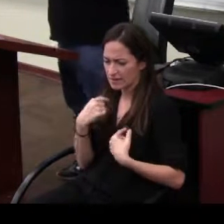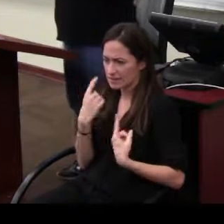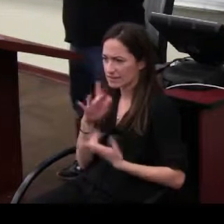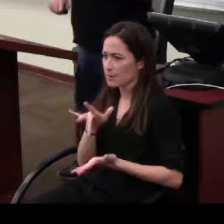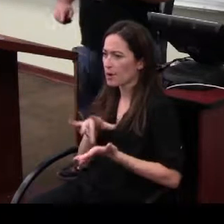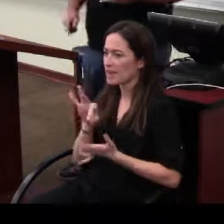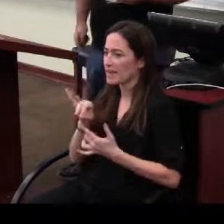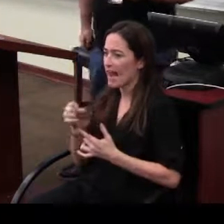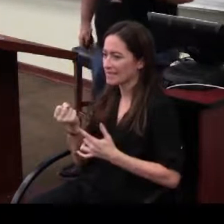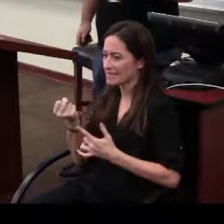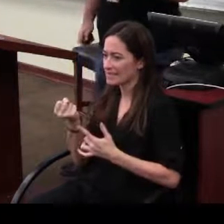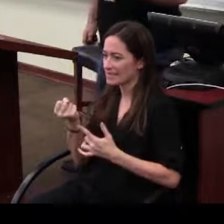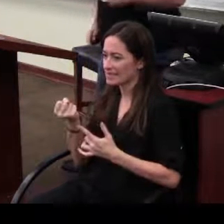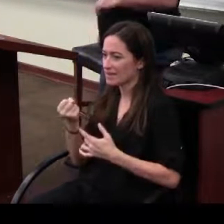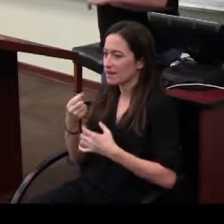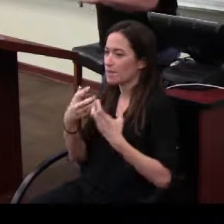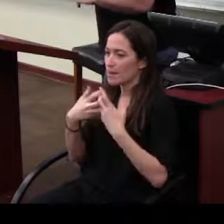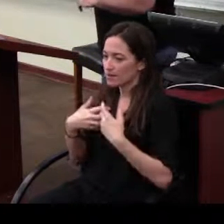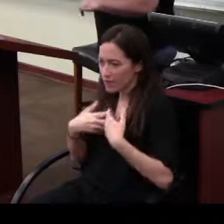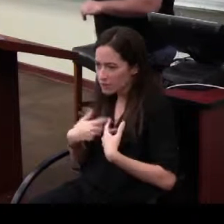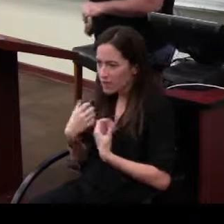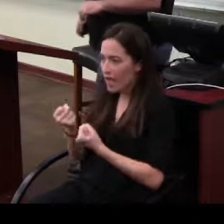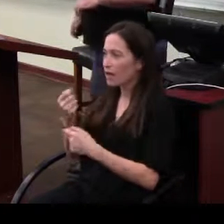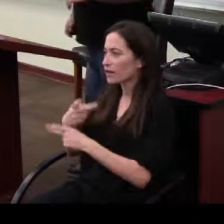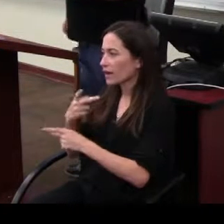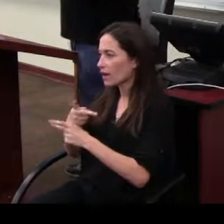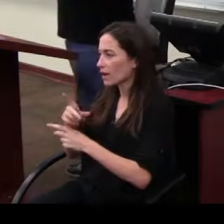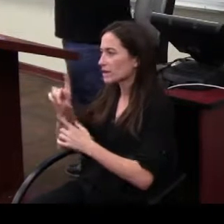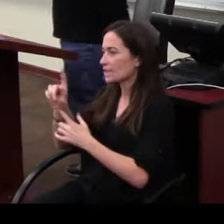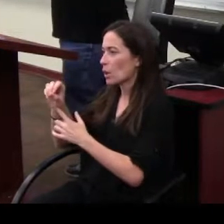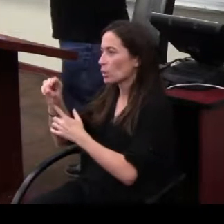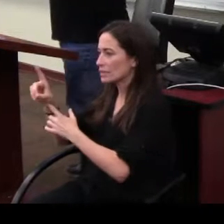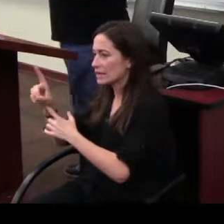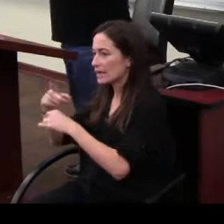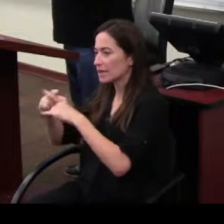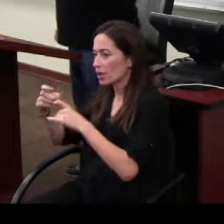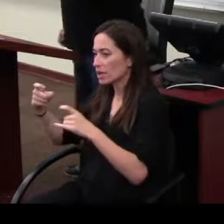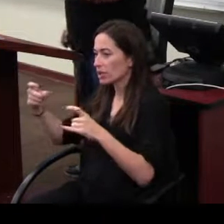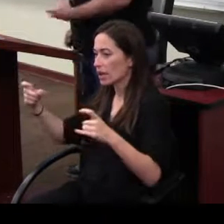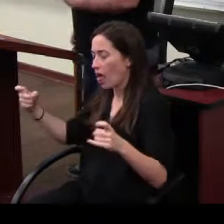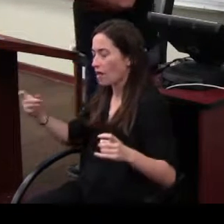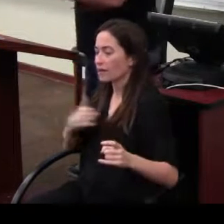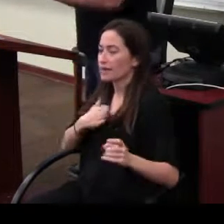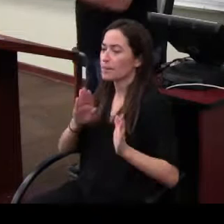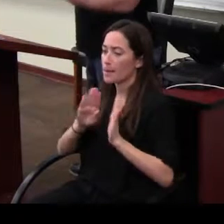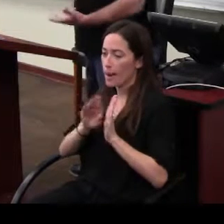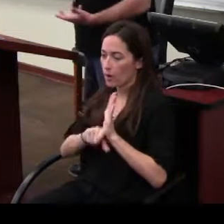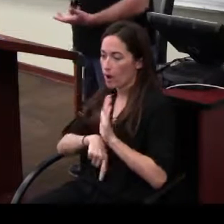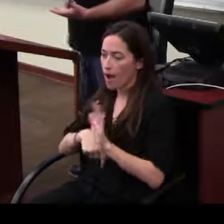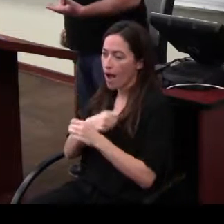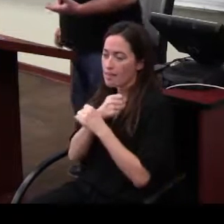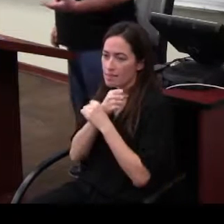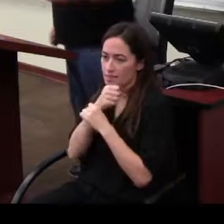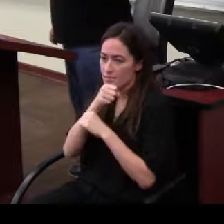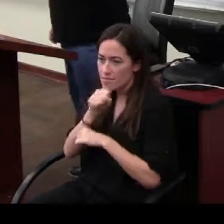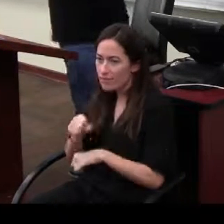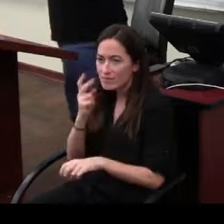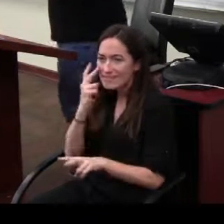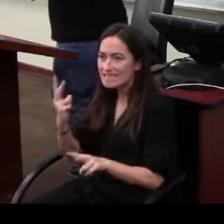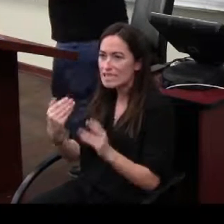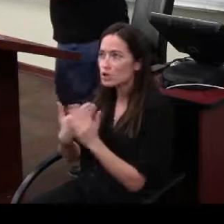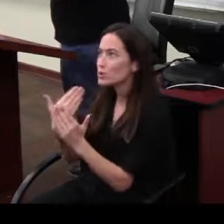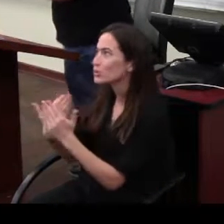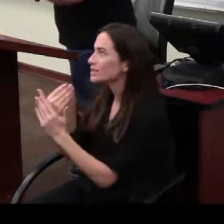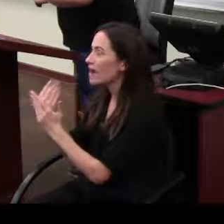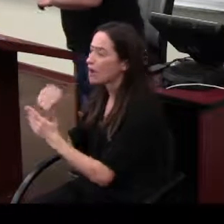healthcare, obviously DOD, et cetera, okay? So that's my background on this stuff. I love seeing the new stuff that's going out. I'm